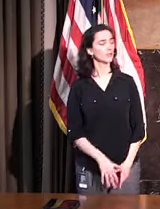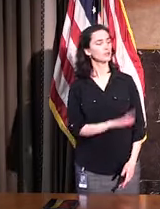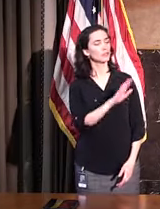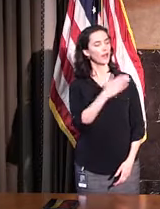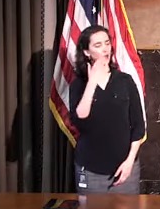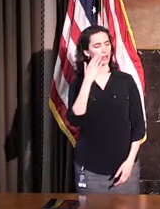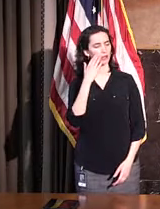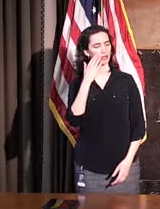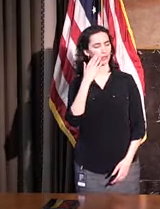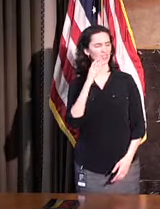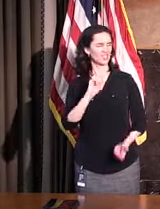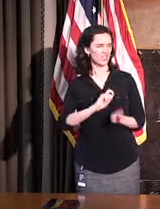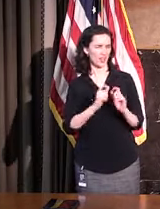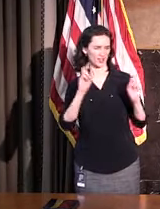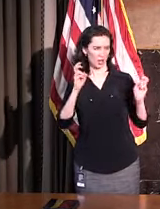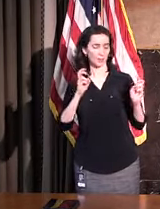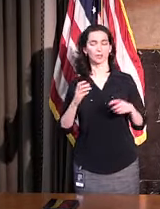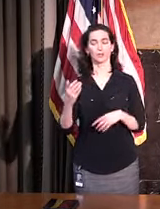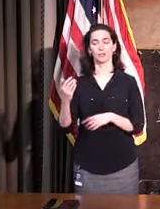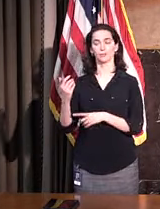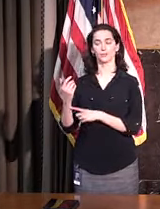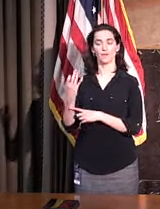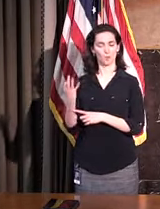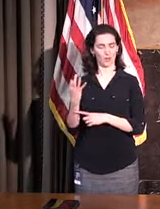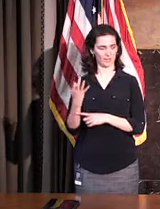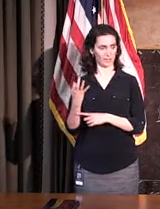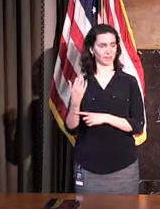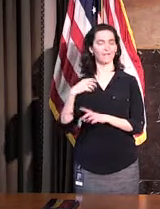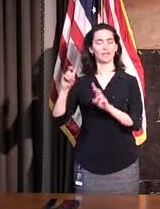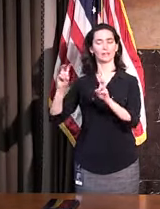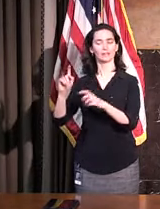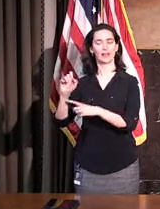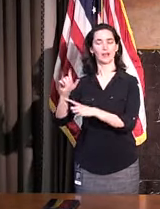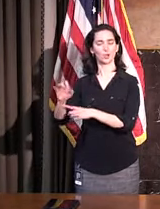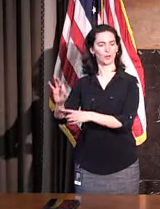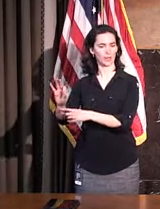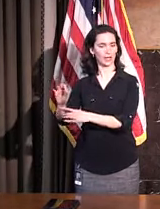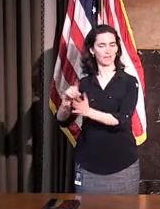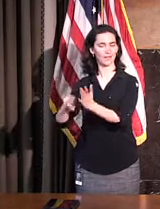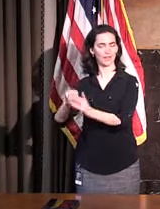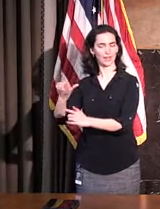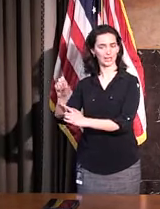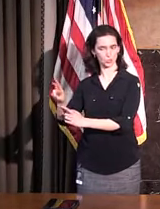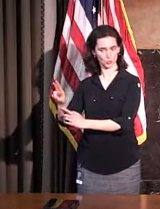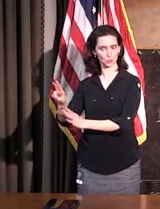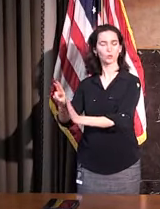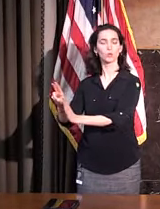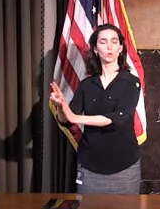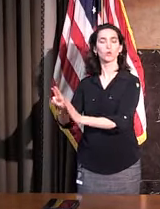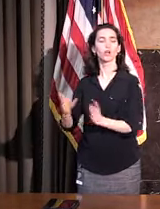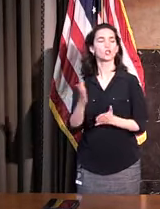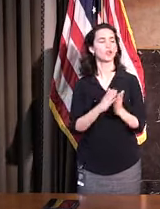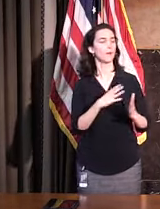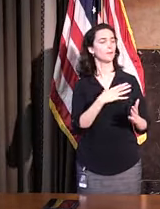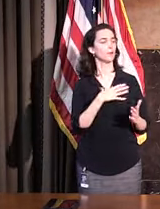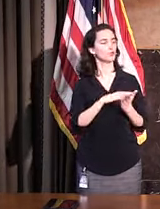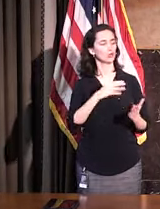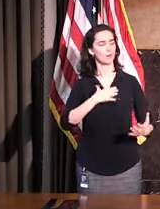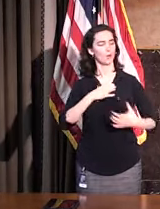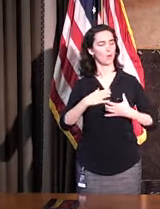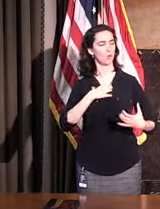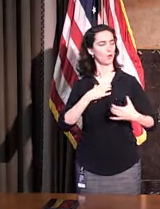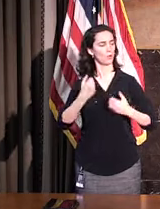mm-hmm. and there were some students that were protesting yesterday saying that the disciplinary actions that were taken weren't enough. And I know you talk to